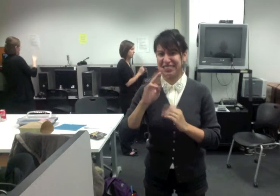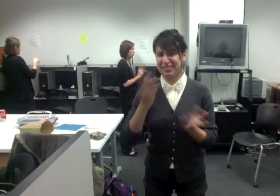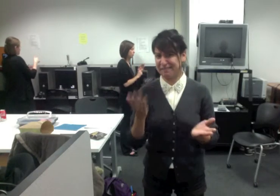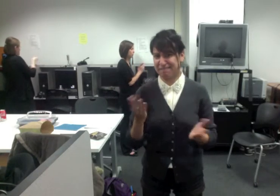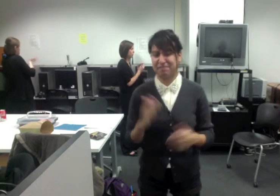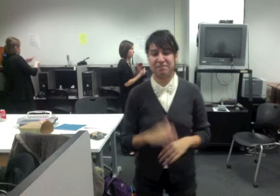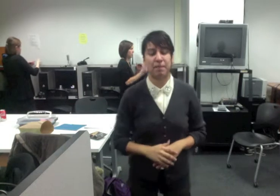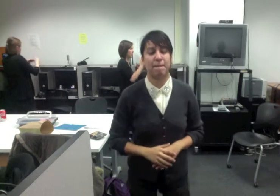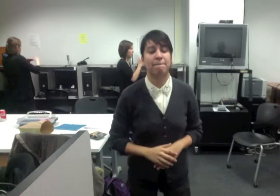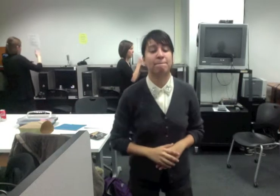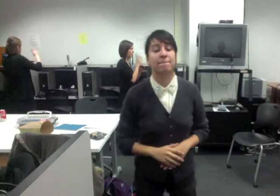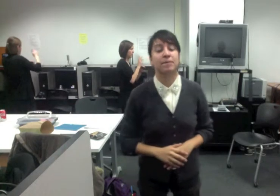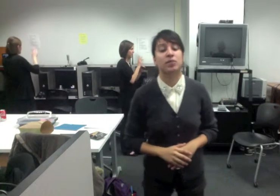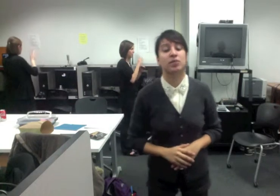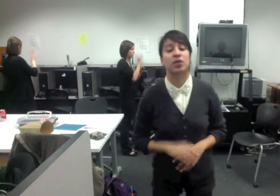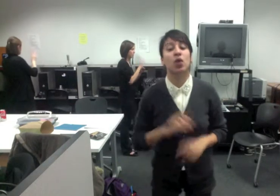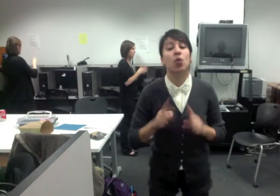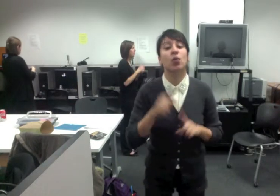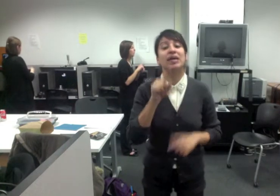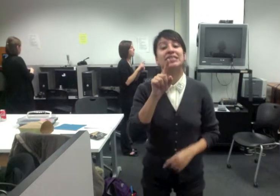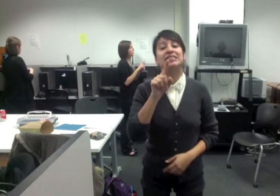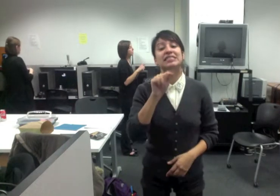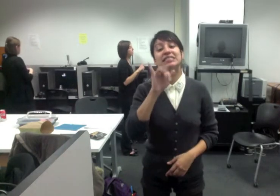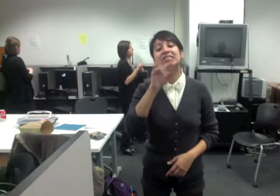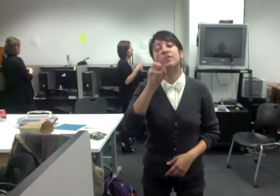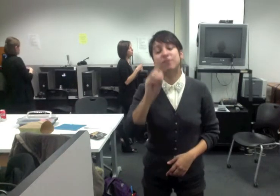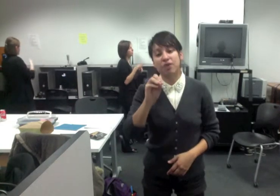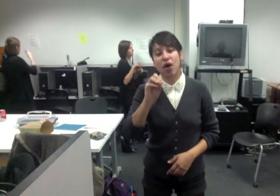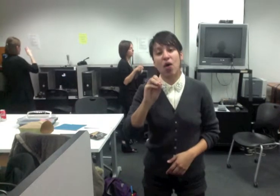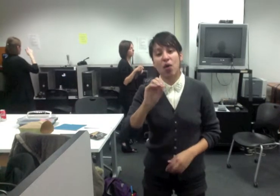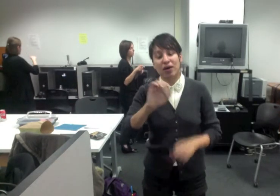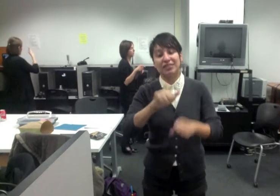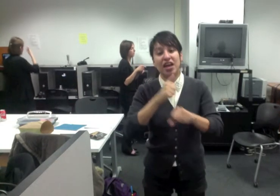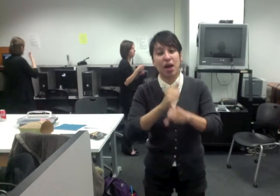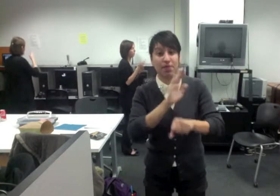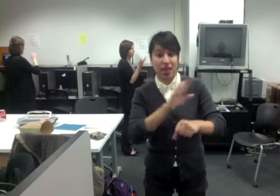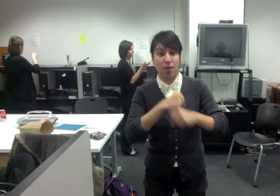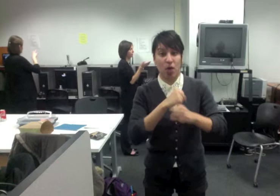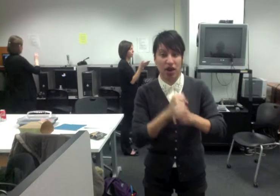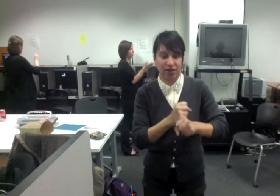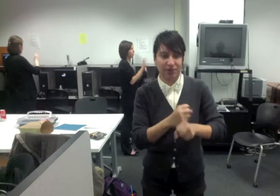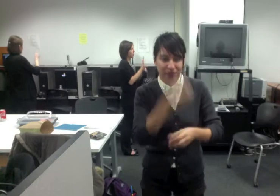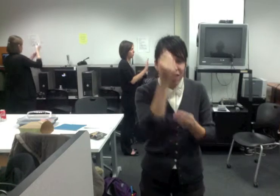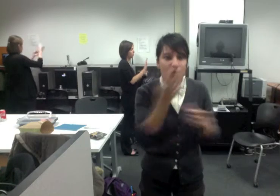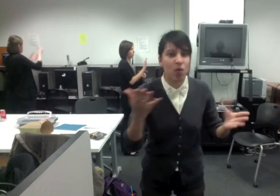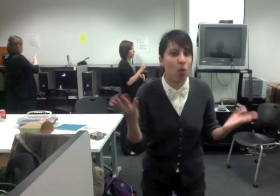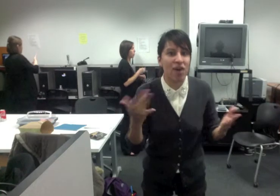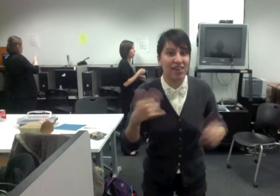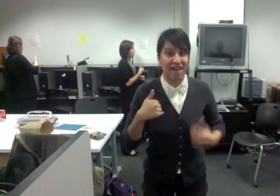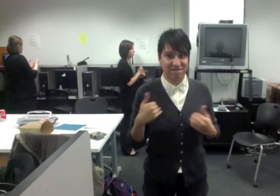TiVo launched their product, they told us all what they had. They said, we have a product that pauses live TV,